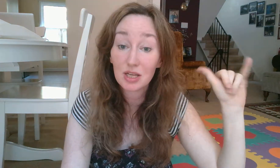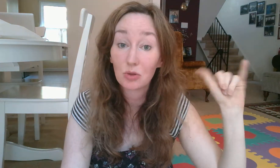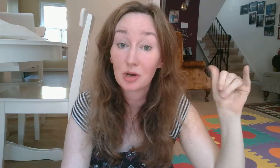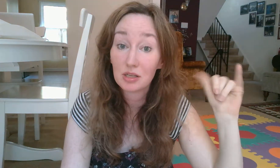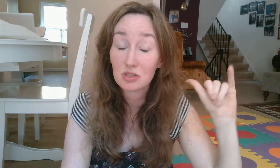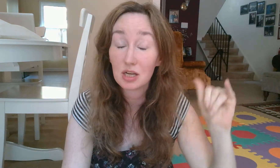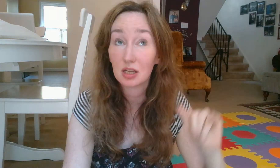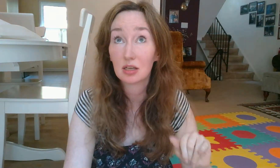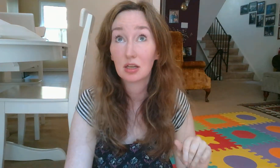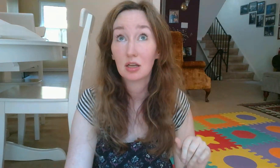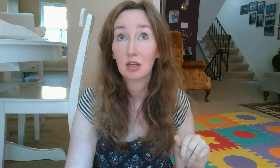the Y and you shake it.